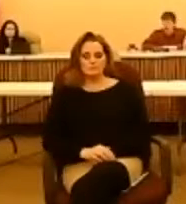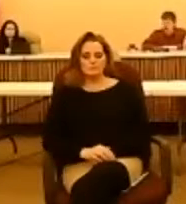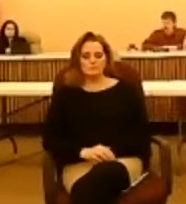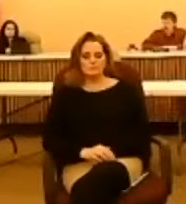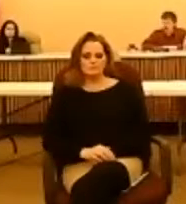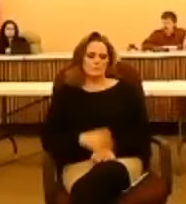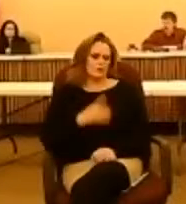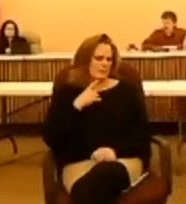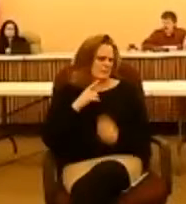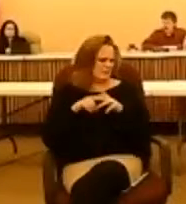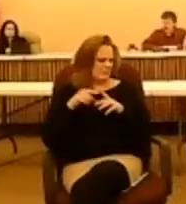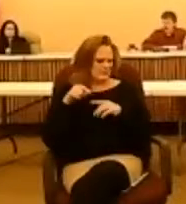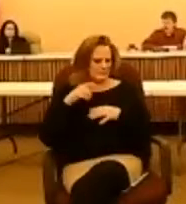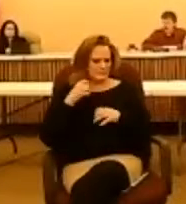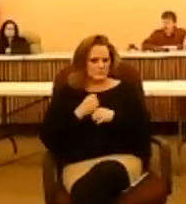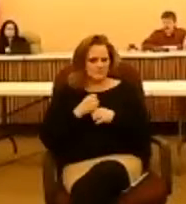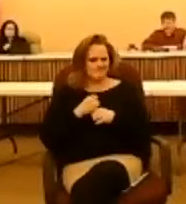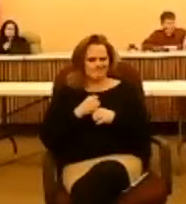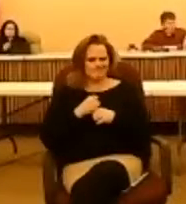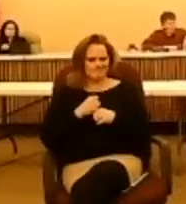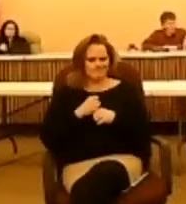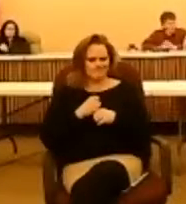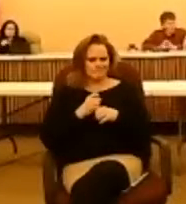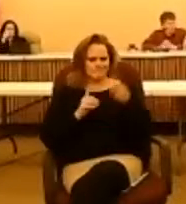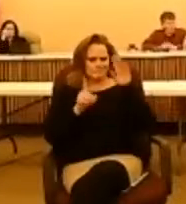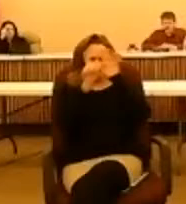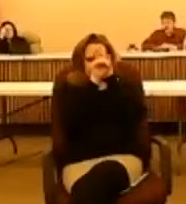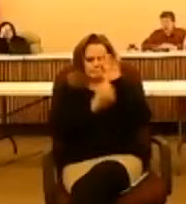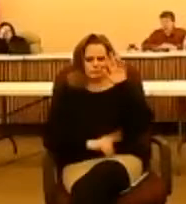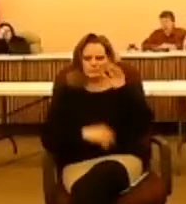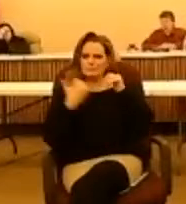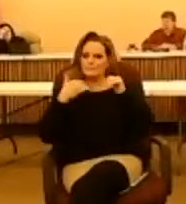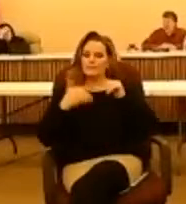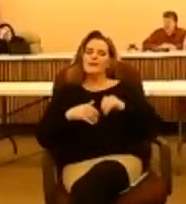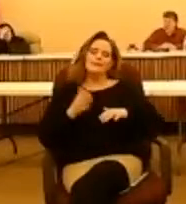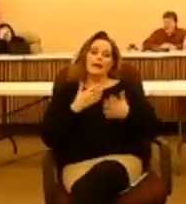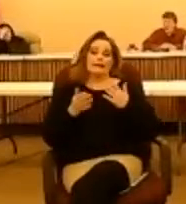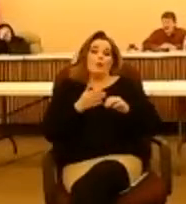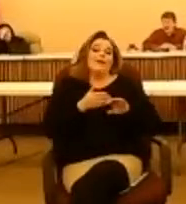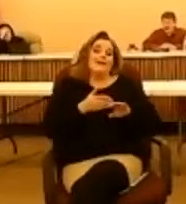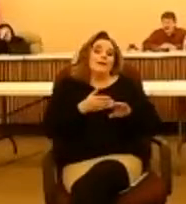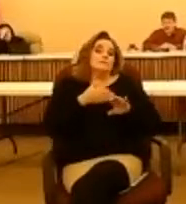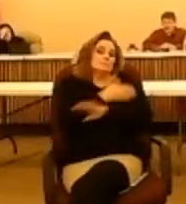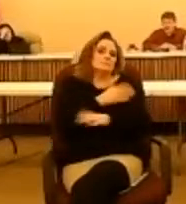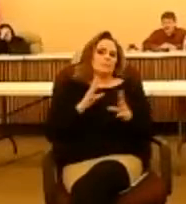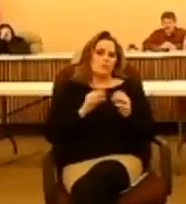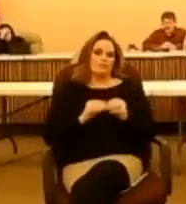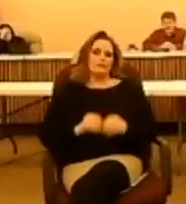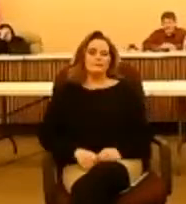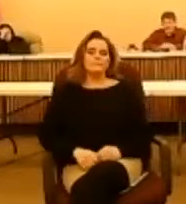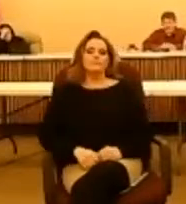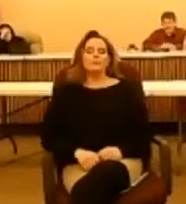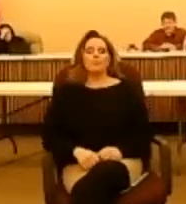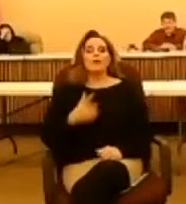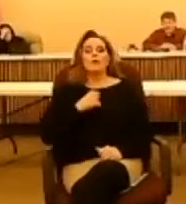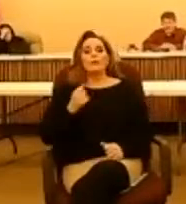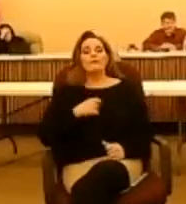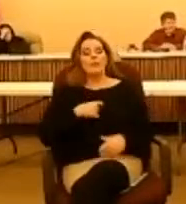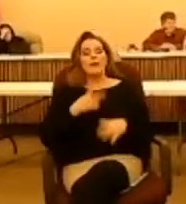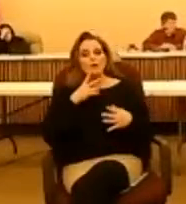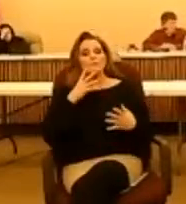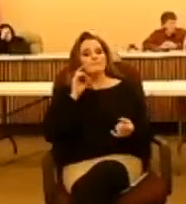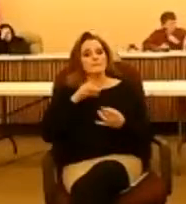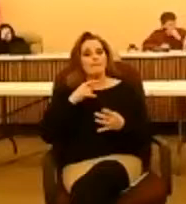was it the beginning of this year? Boy, I'm losing track. Anyway, previously, and got a lot of good feedback